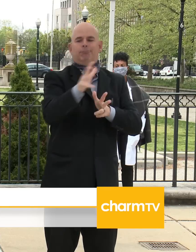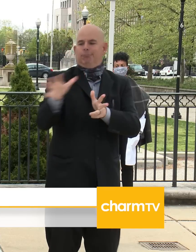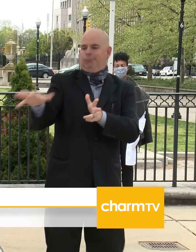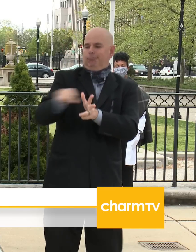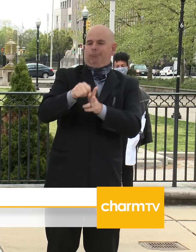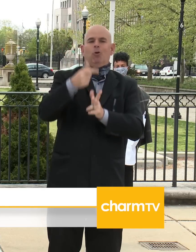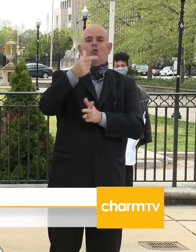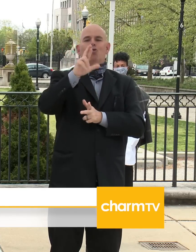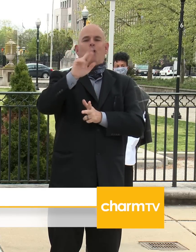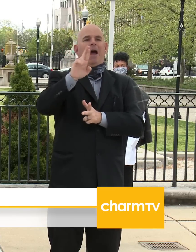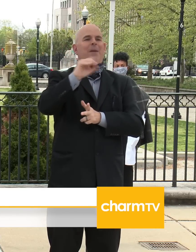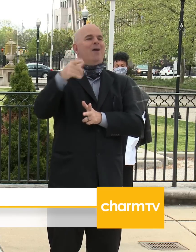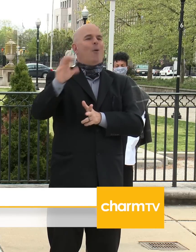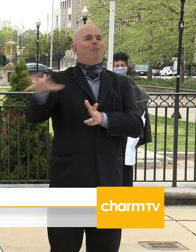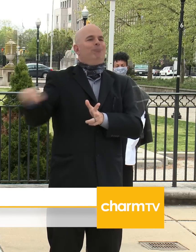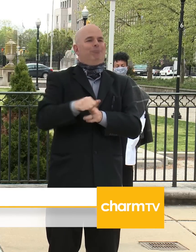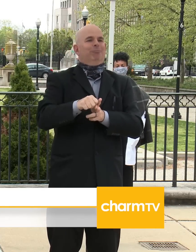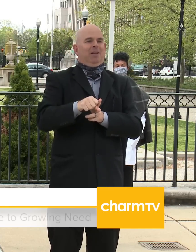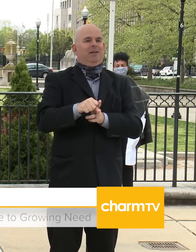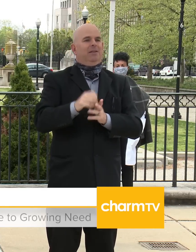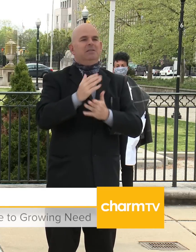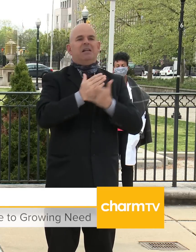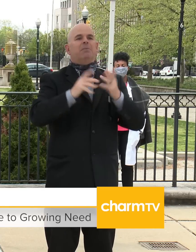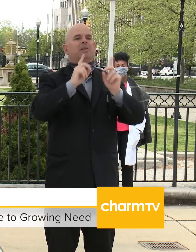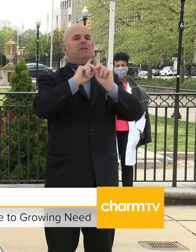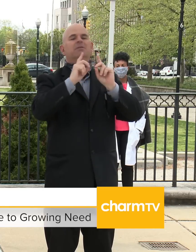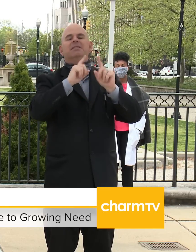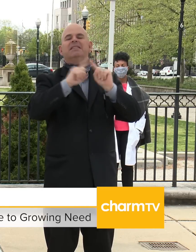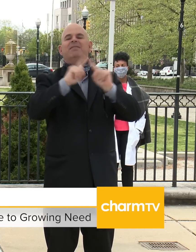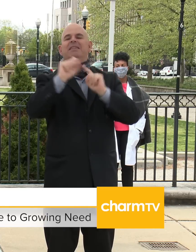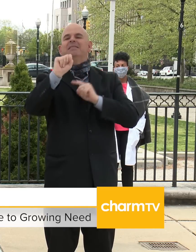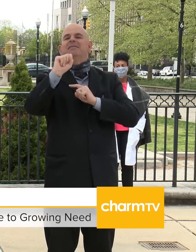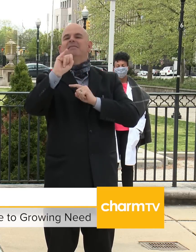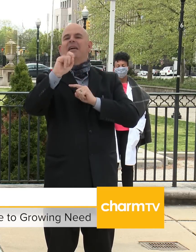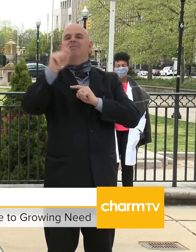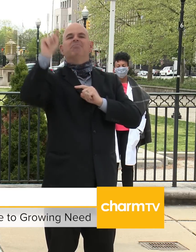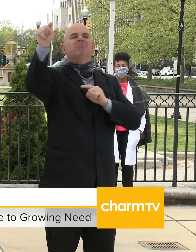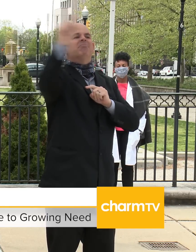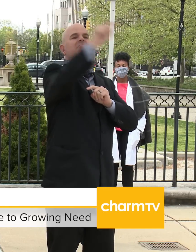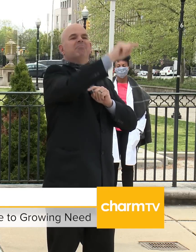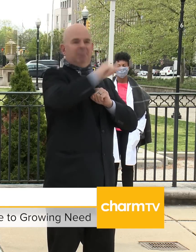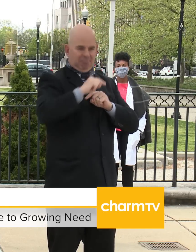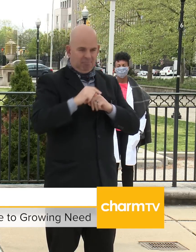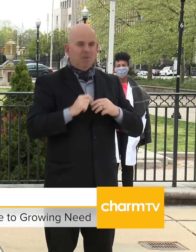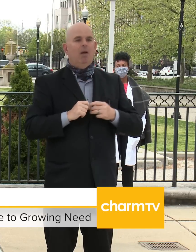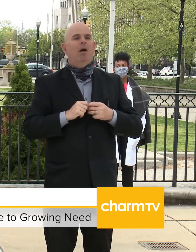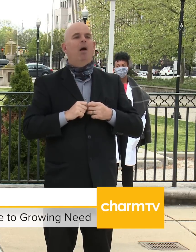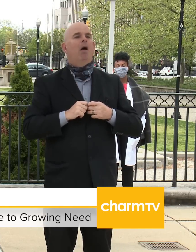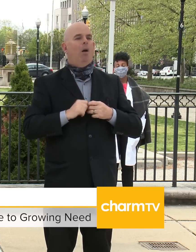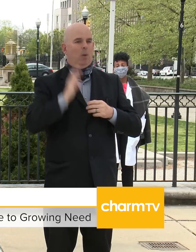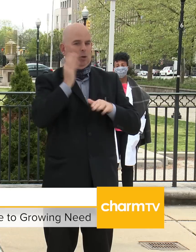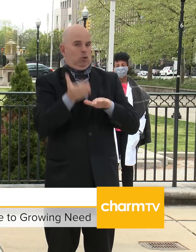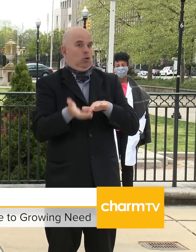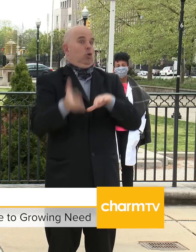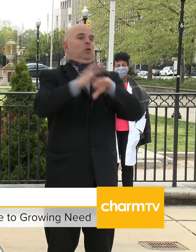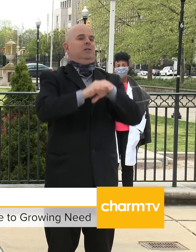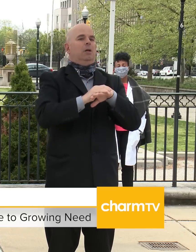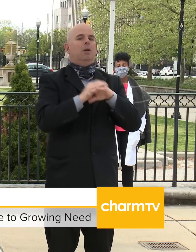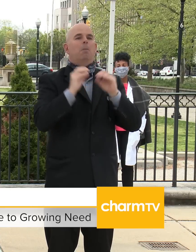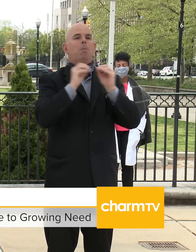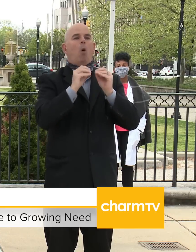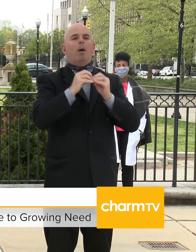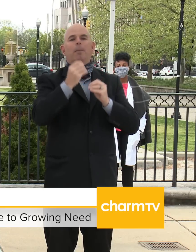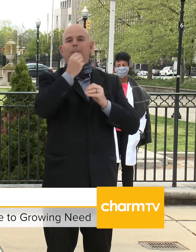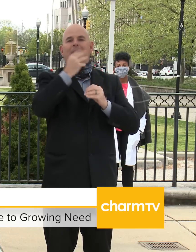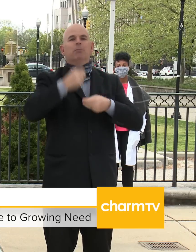add community sites as needed. It will also scale up meal delivery to older adults